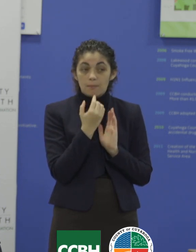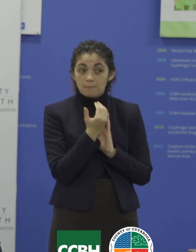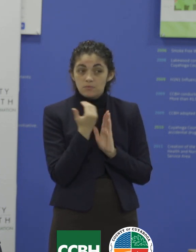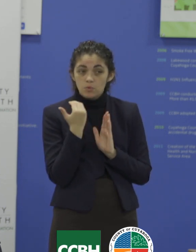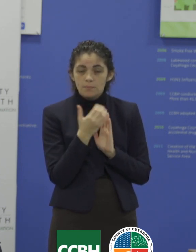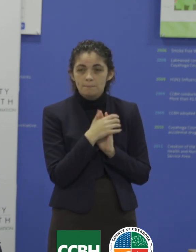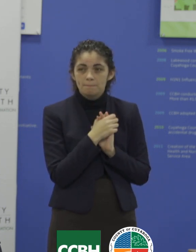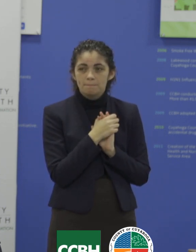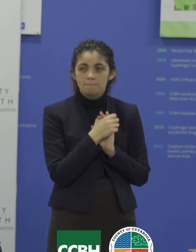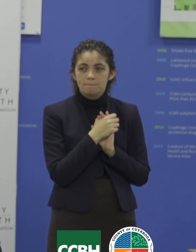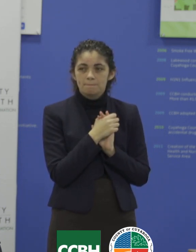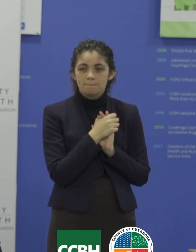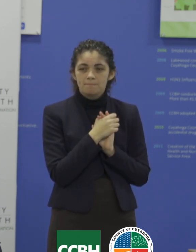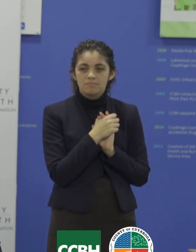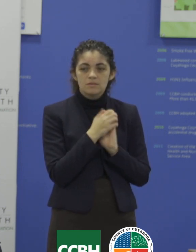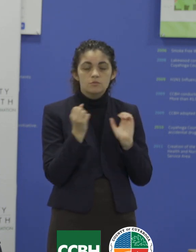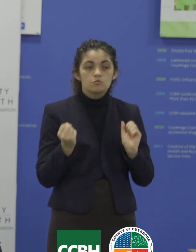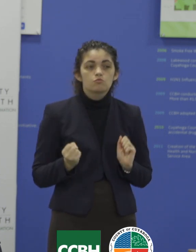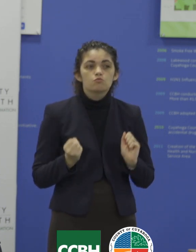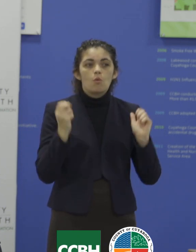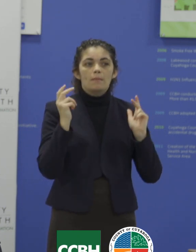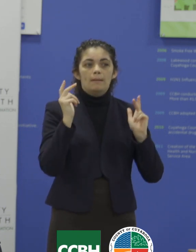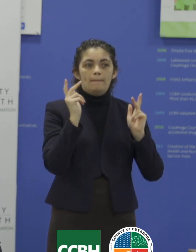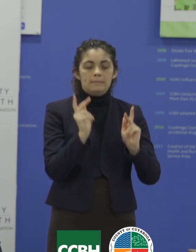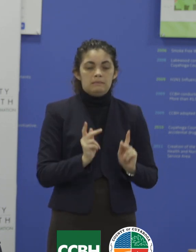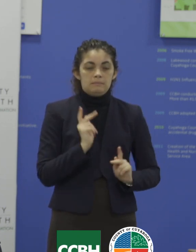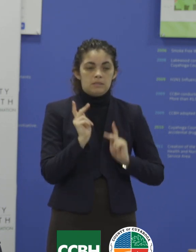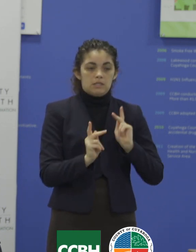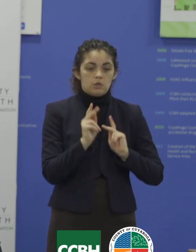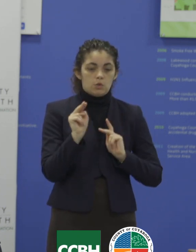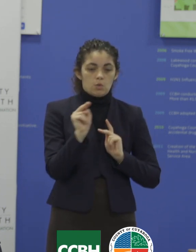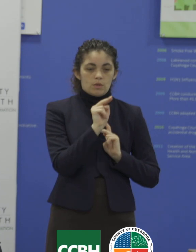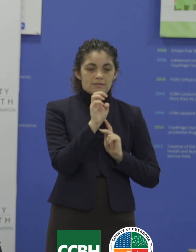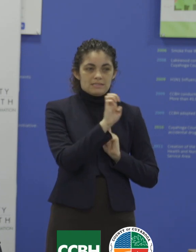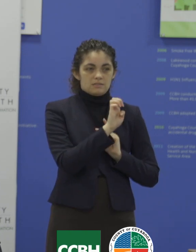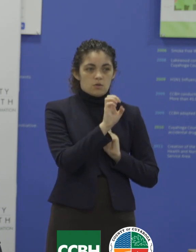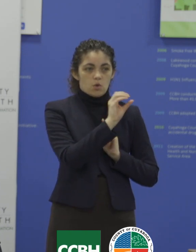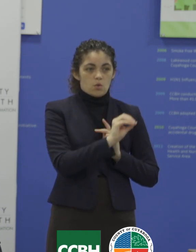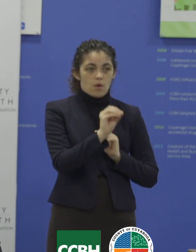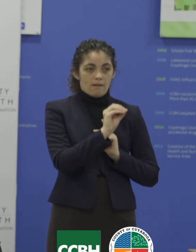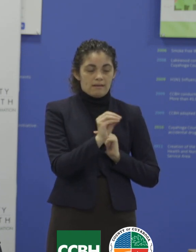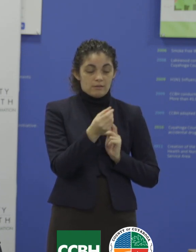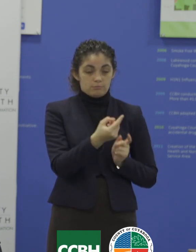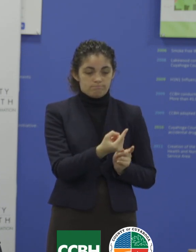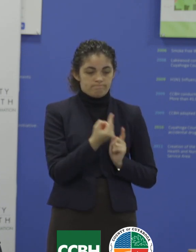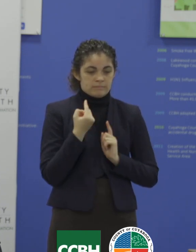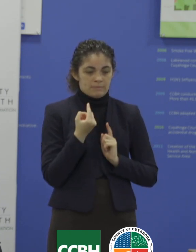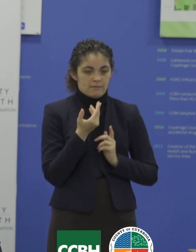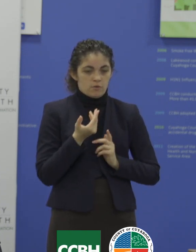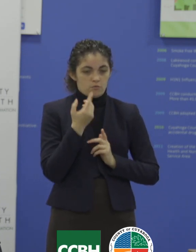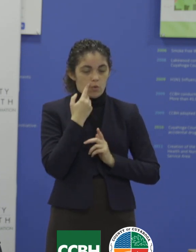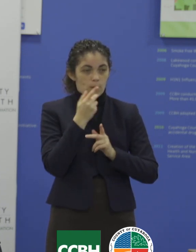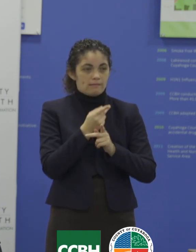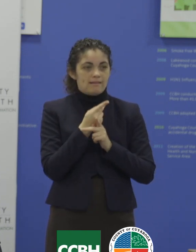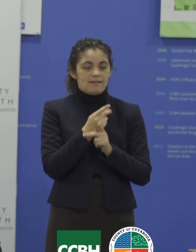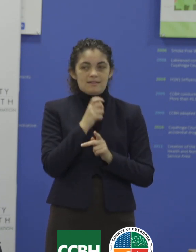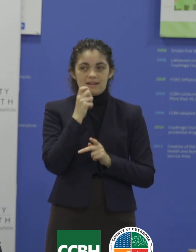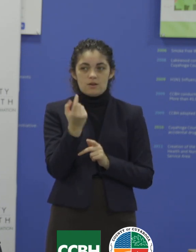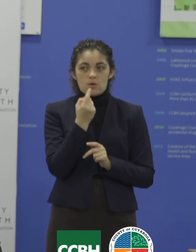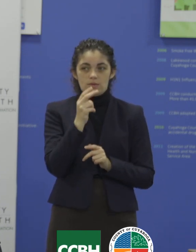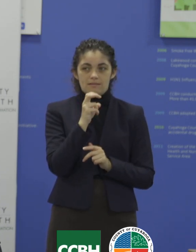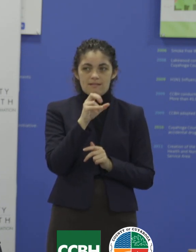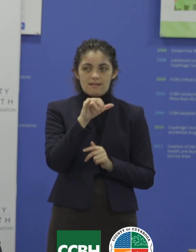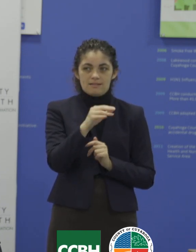earlier that so many people across Northeast Ohio come here for care. So we're not just thinking about